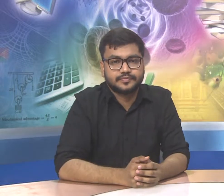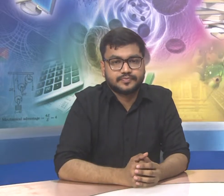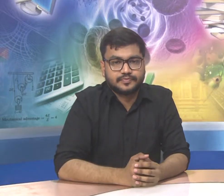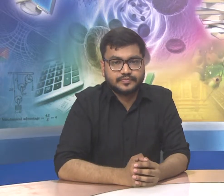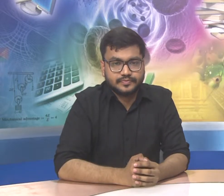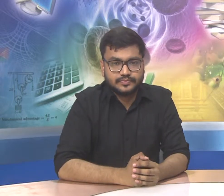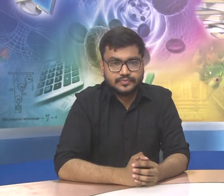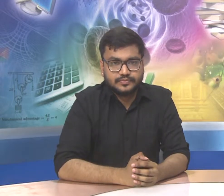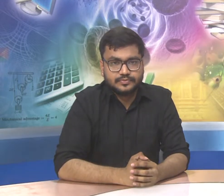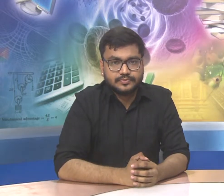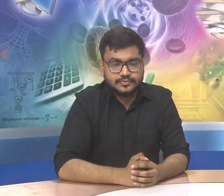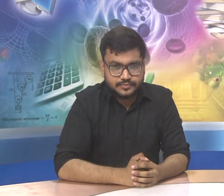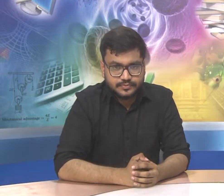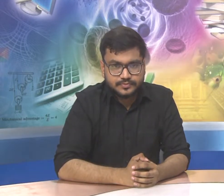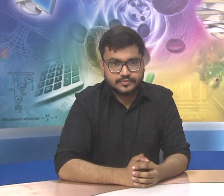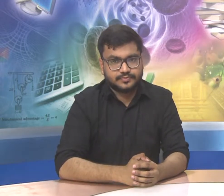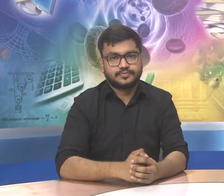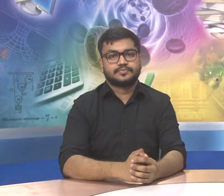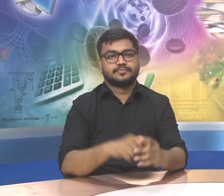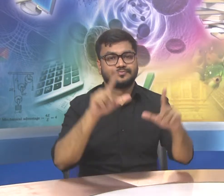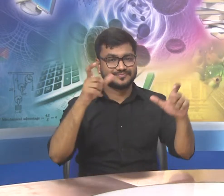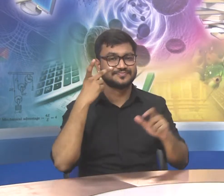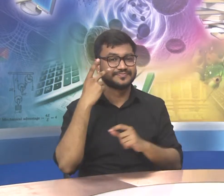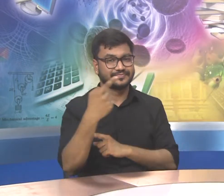bank and also in savings bank.